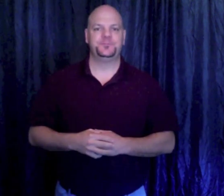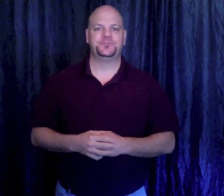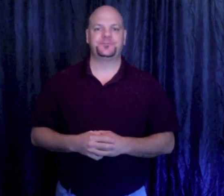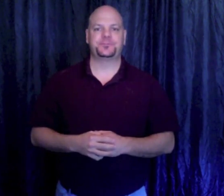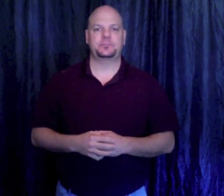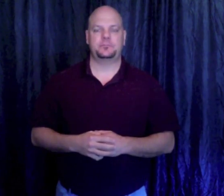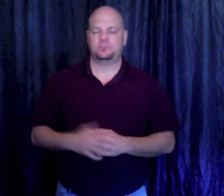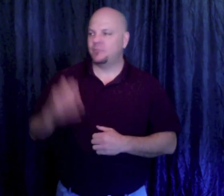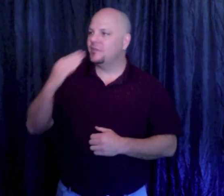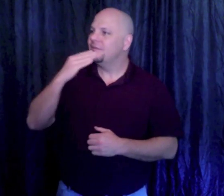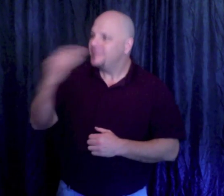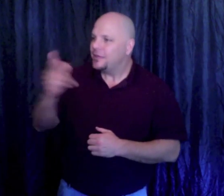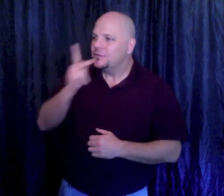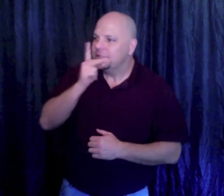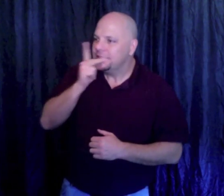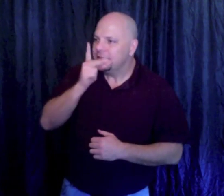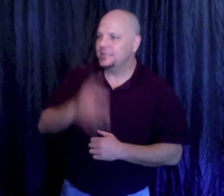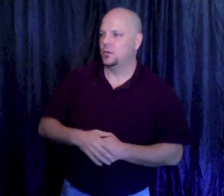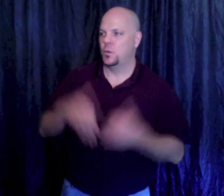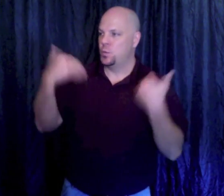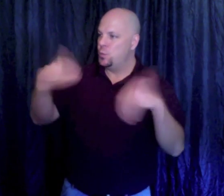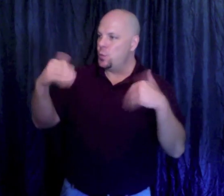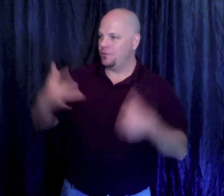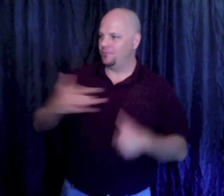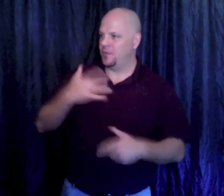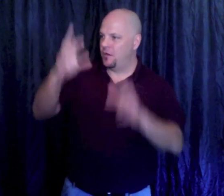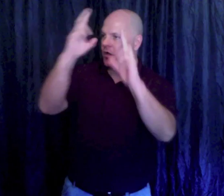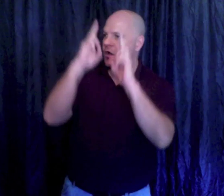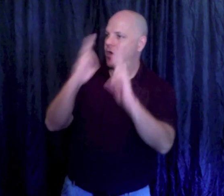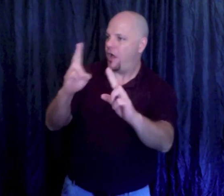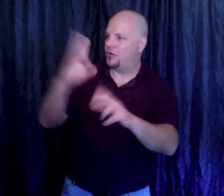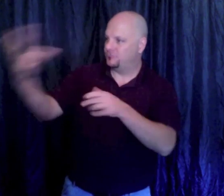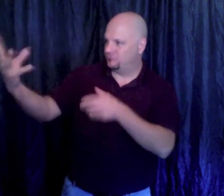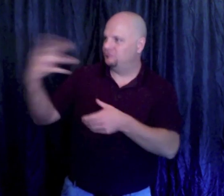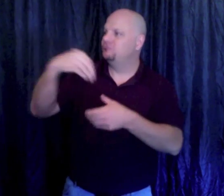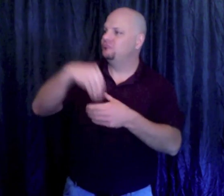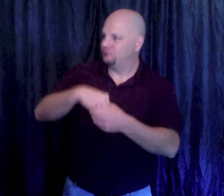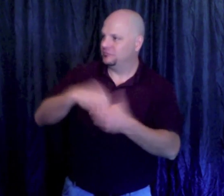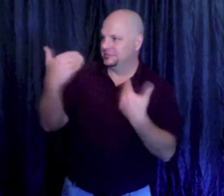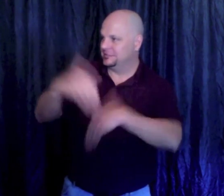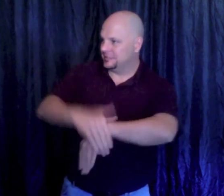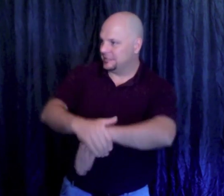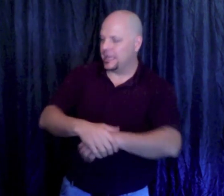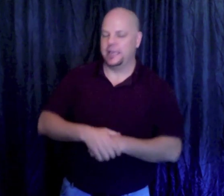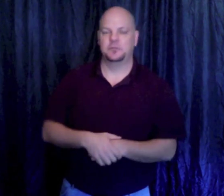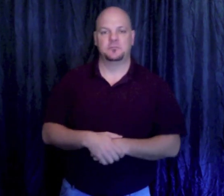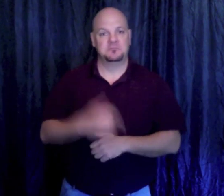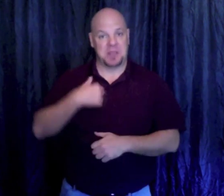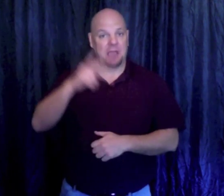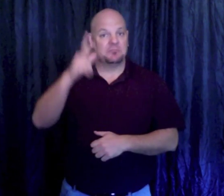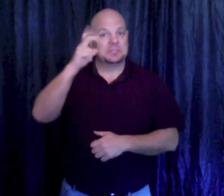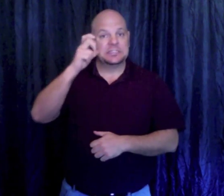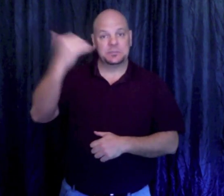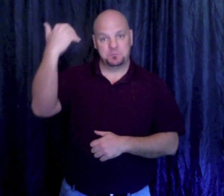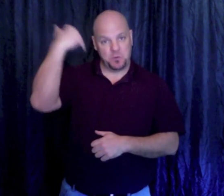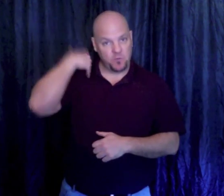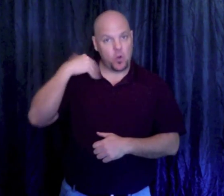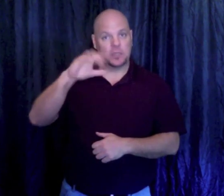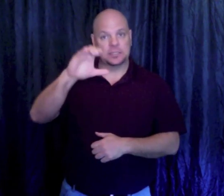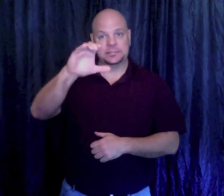much, Keith. It's a real honor to be a part of this endeavor. I've listened to some of the CEUs in the past, and I